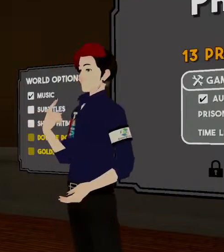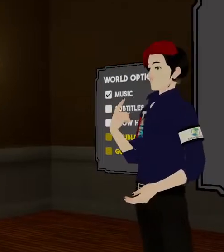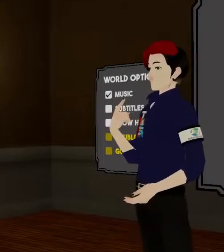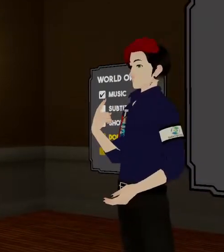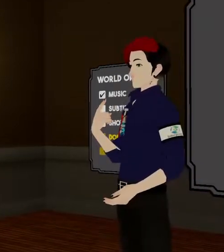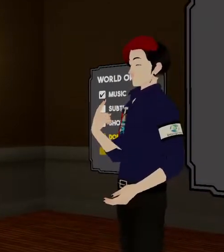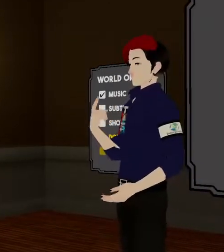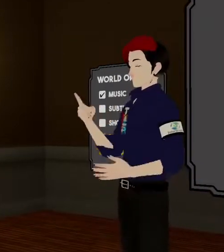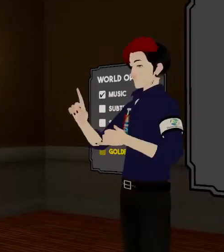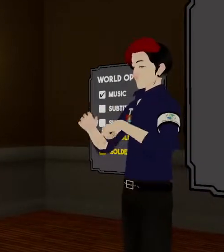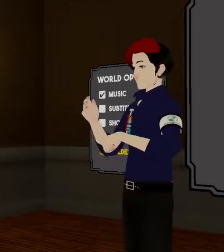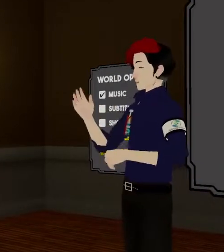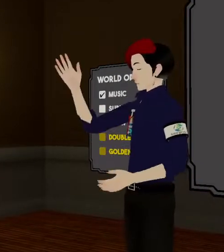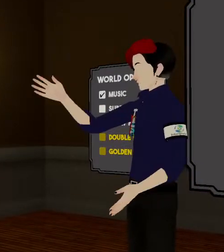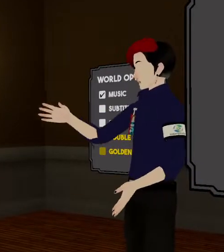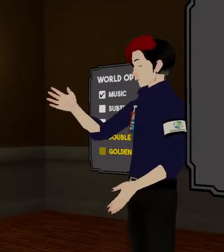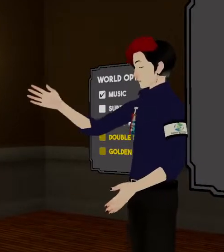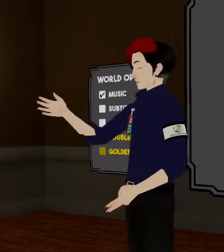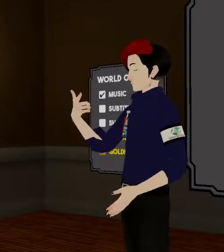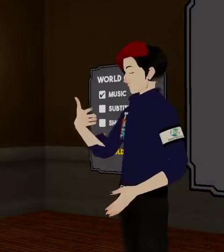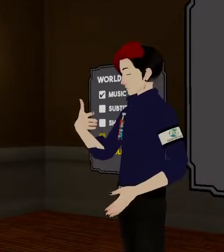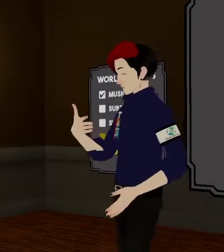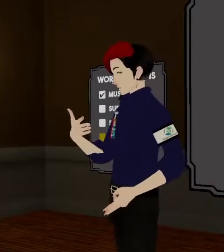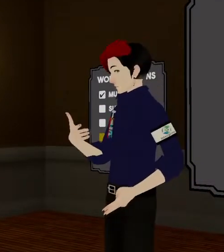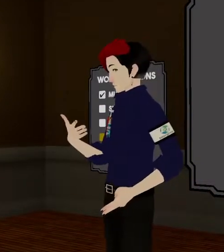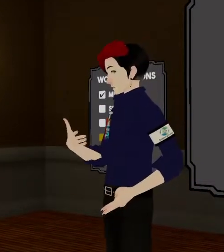desktop. On desktop, good luck.